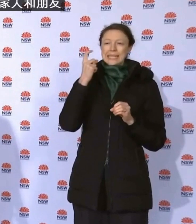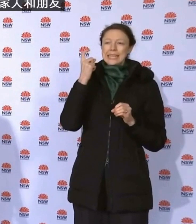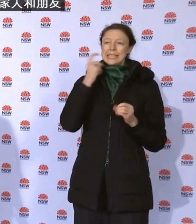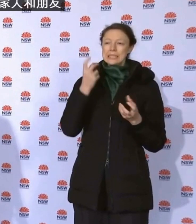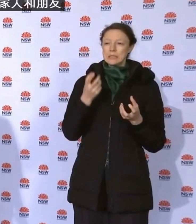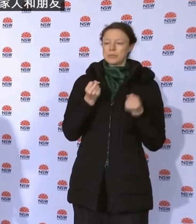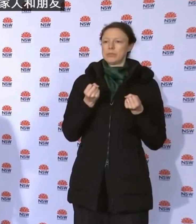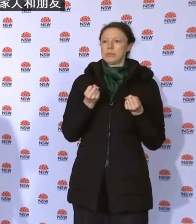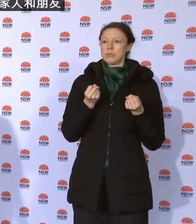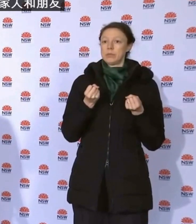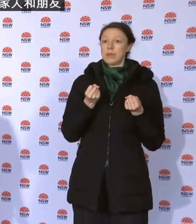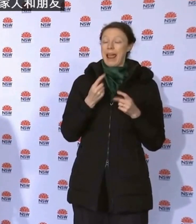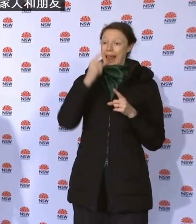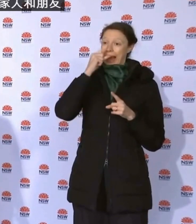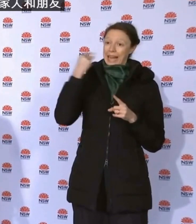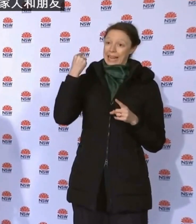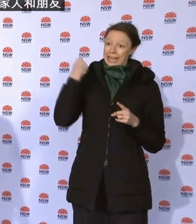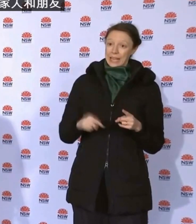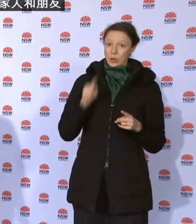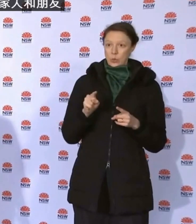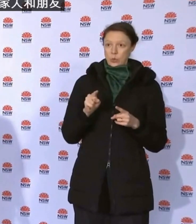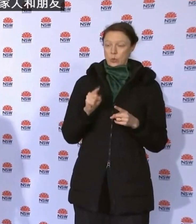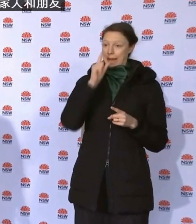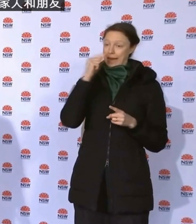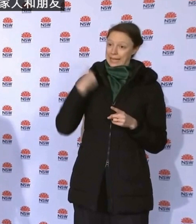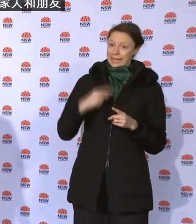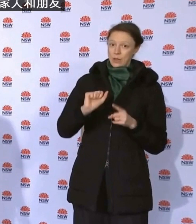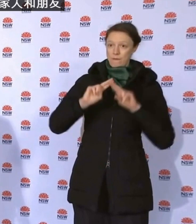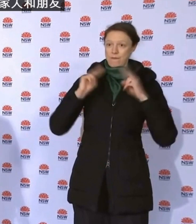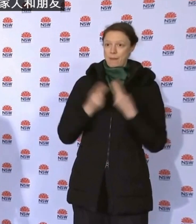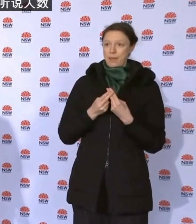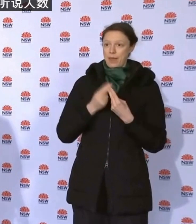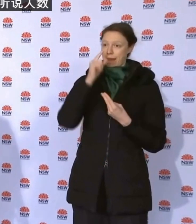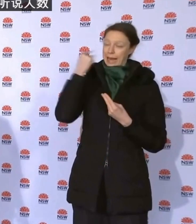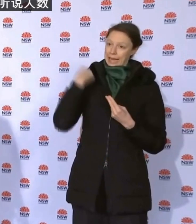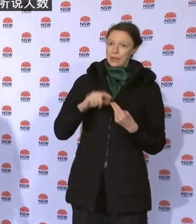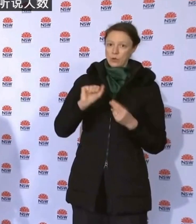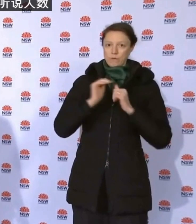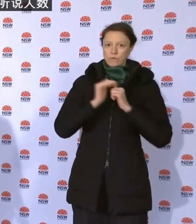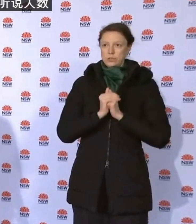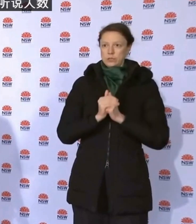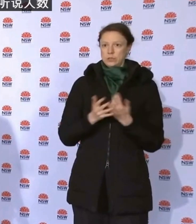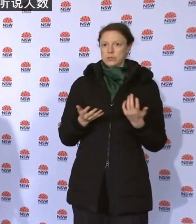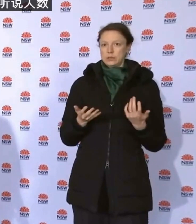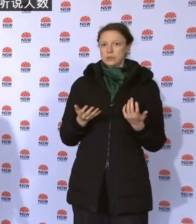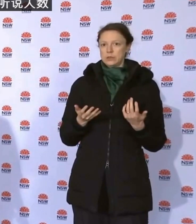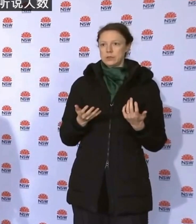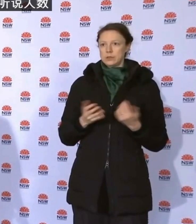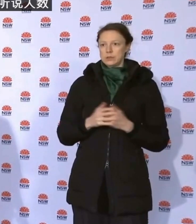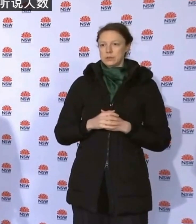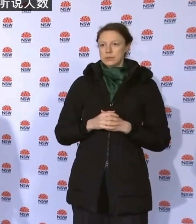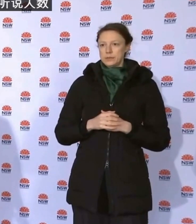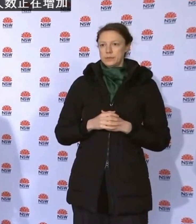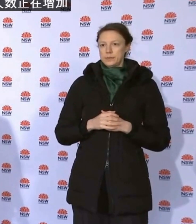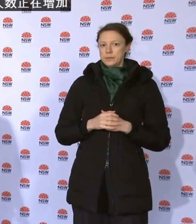It can kill you, and it can kill your family and your friends. We've just heard from Dr. Chant that the number